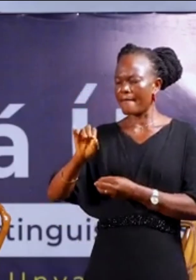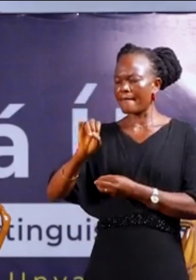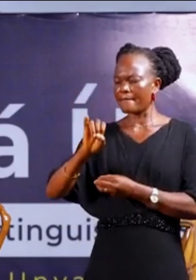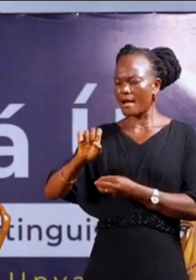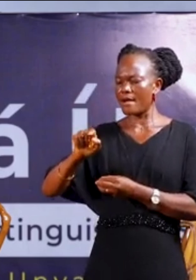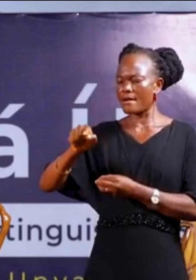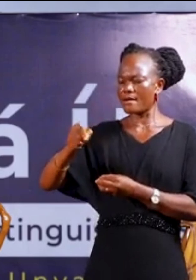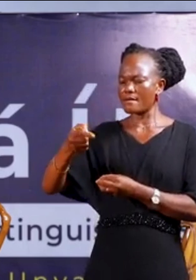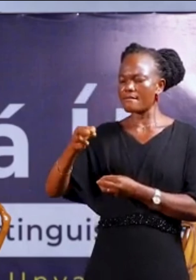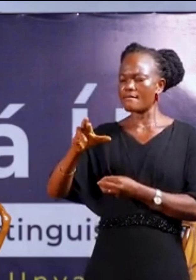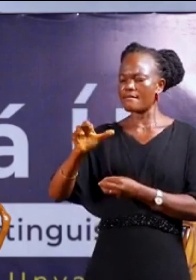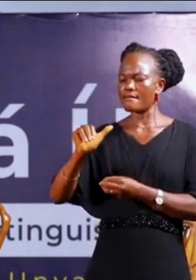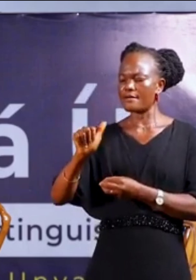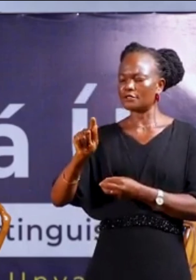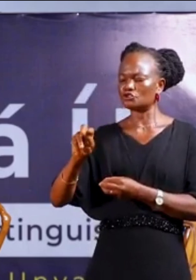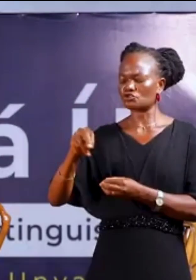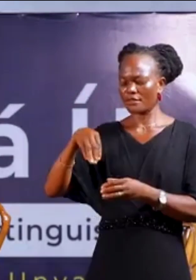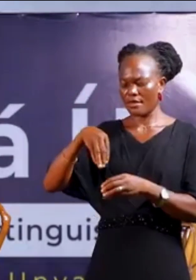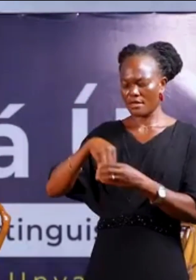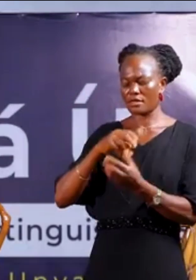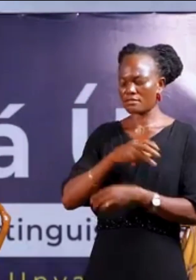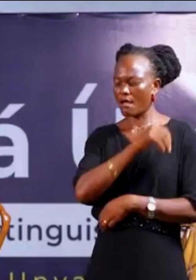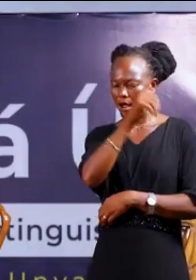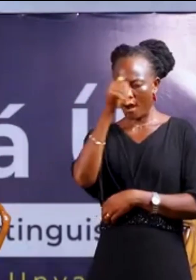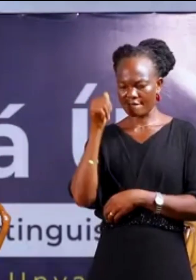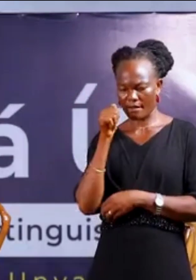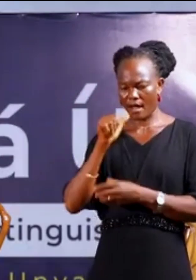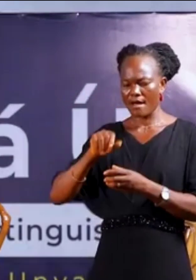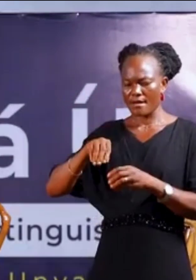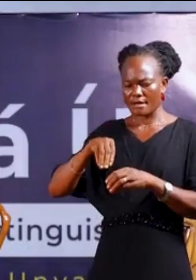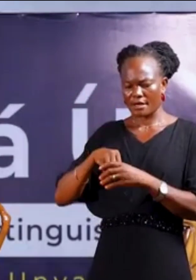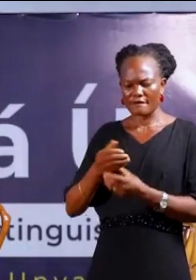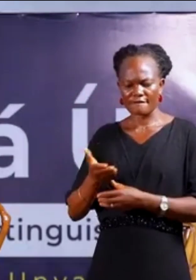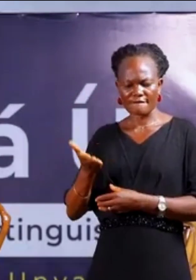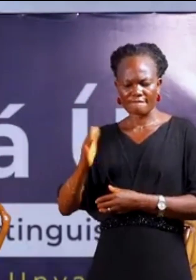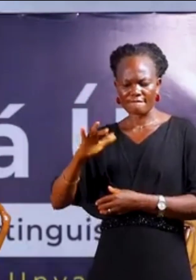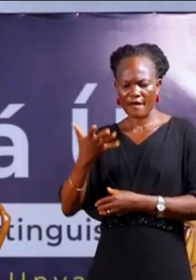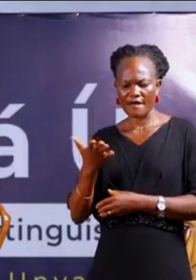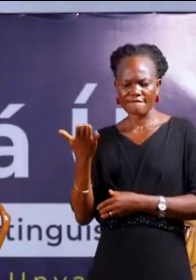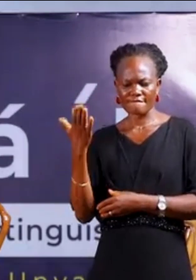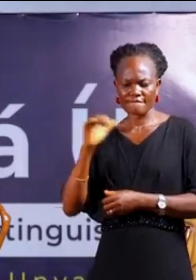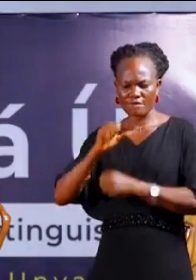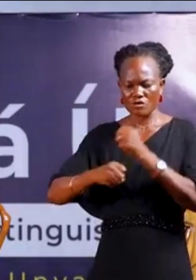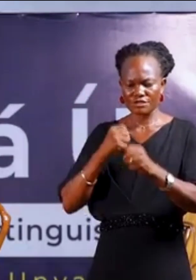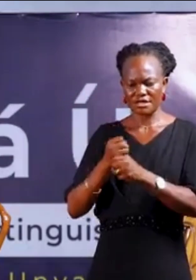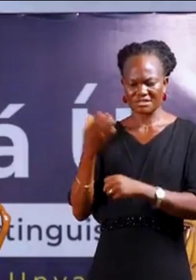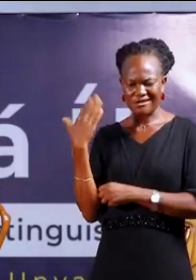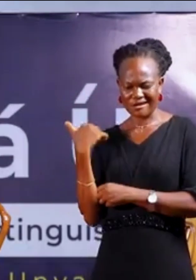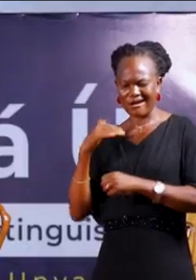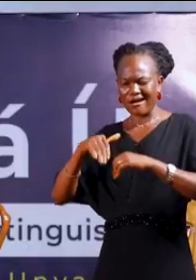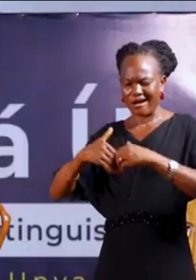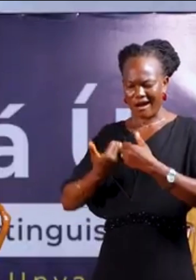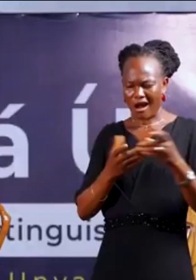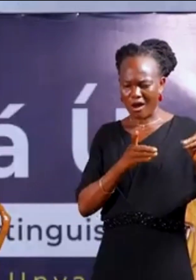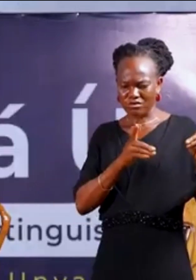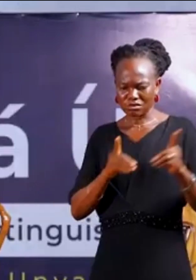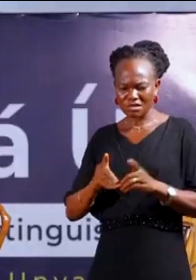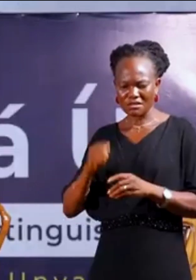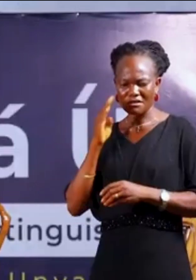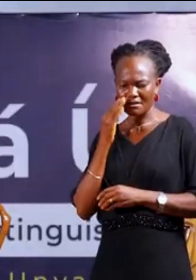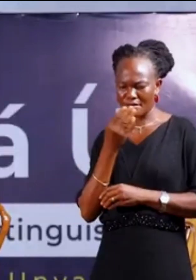some 5,000 years ago. How did the Igbo people shape the